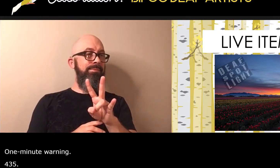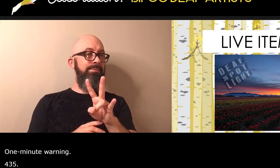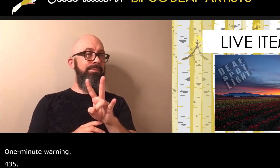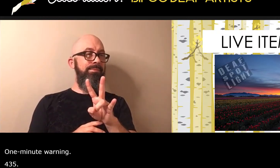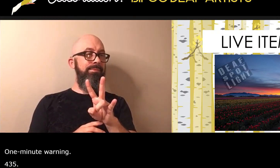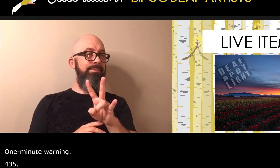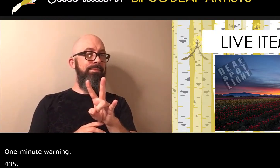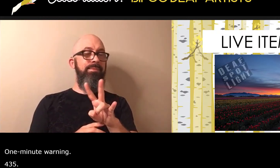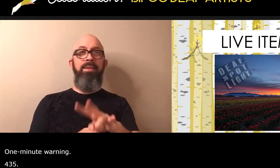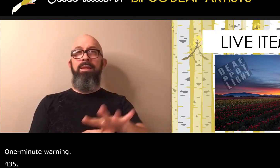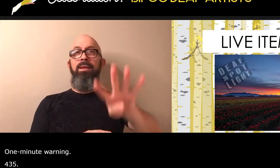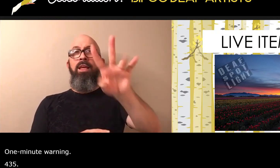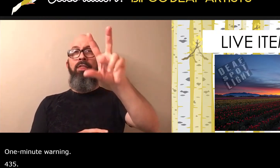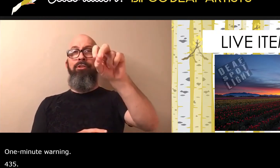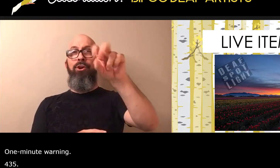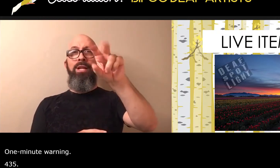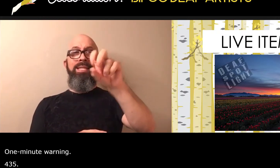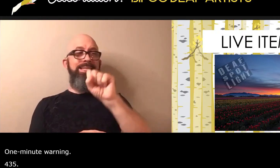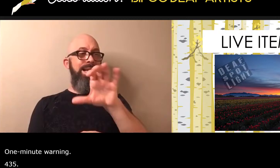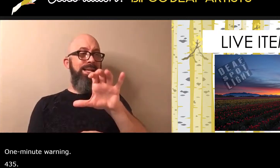$437.